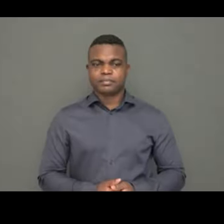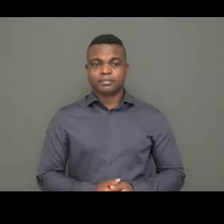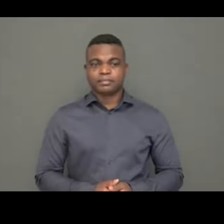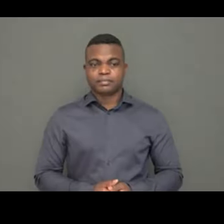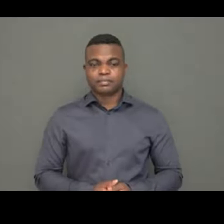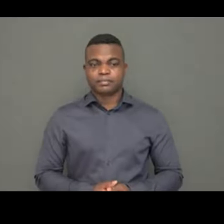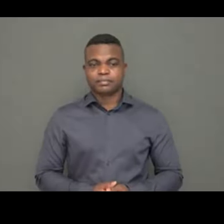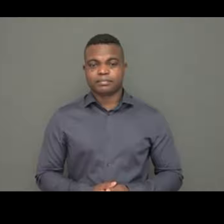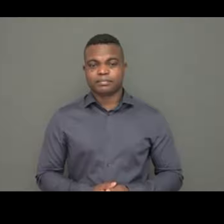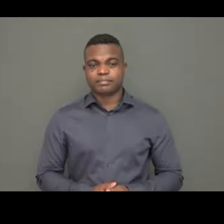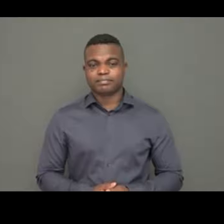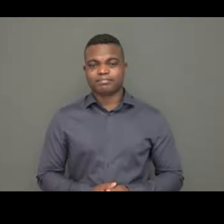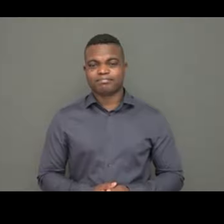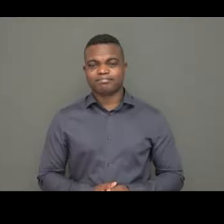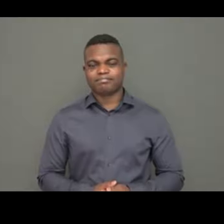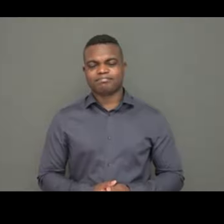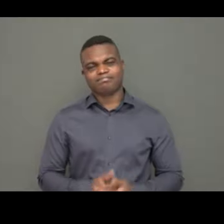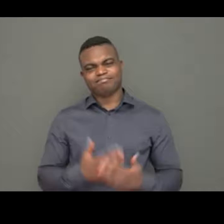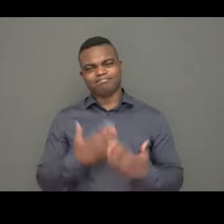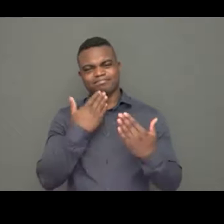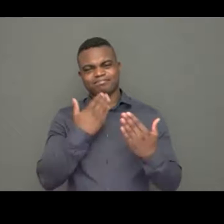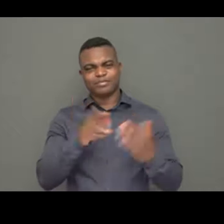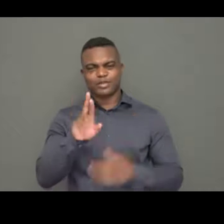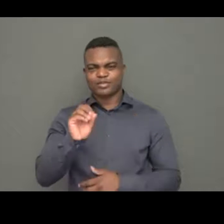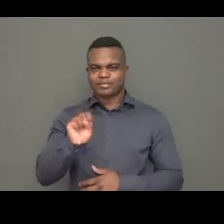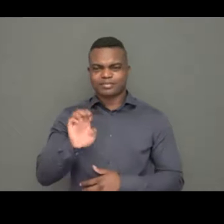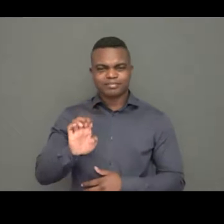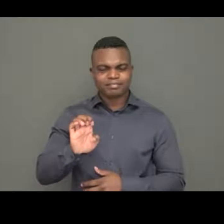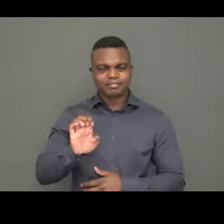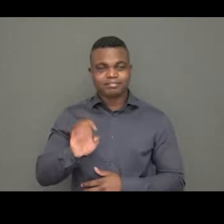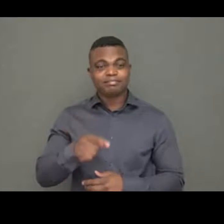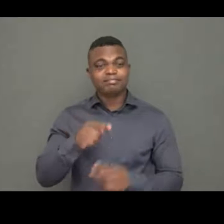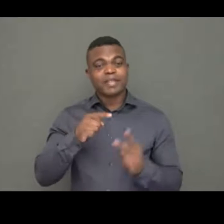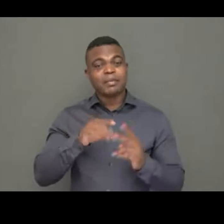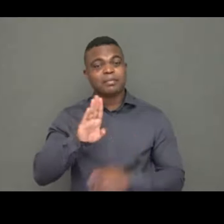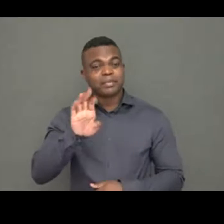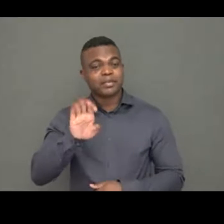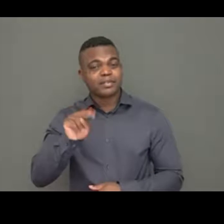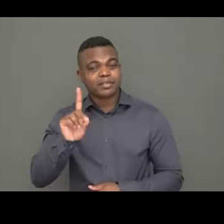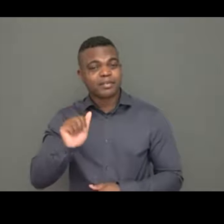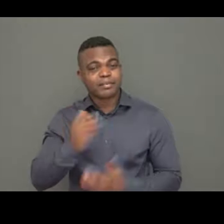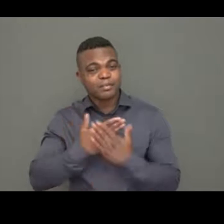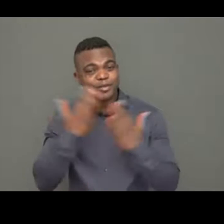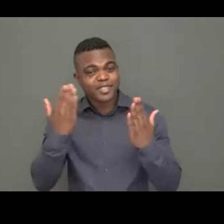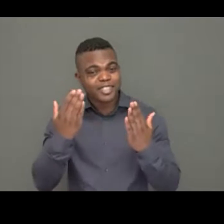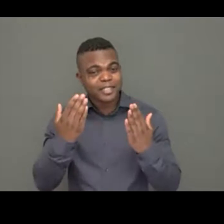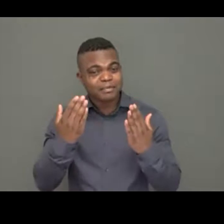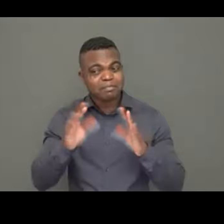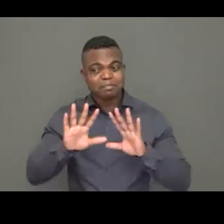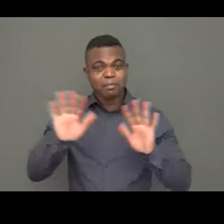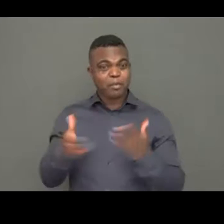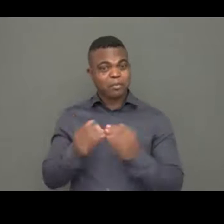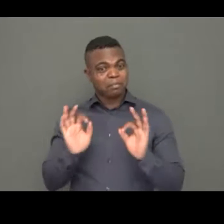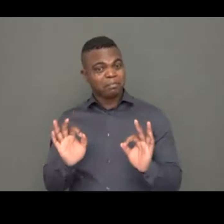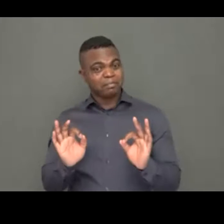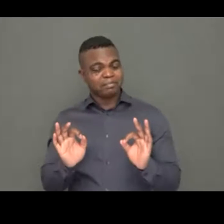things? Oh, I'm okay, Mark. How are you? Great. Yeah, very good. Yeah, very good. Yeah, So Brenda, yeah, let's